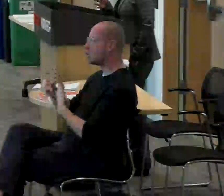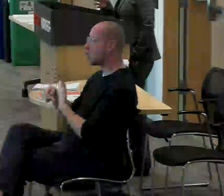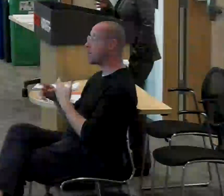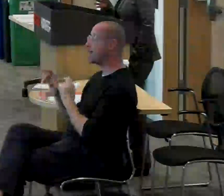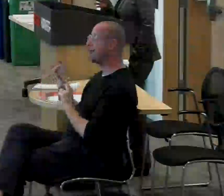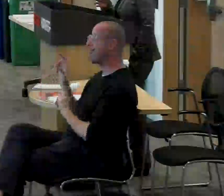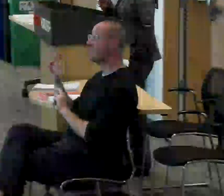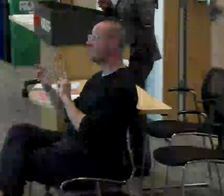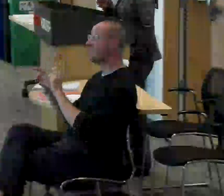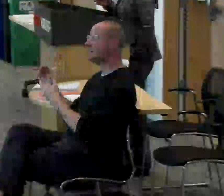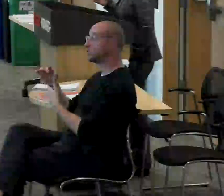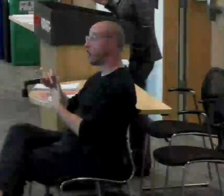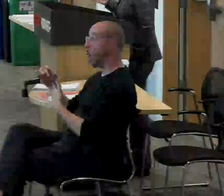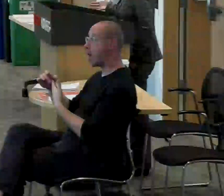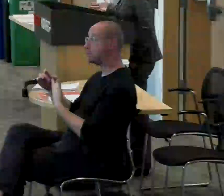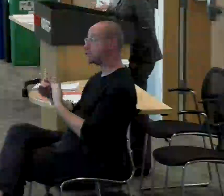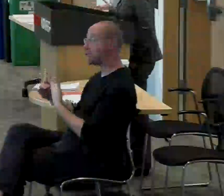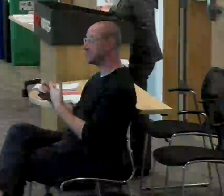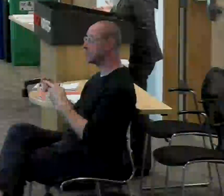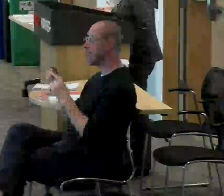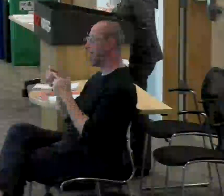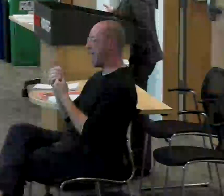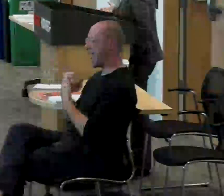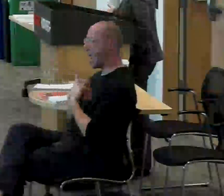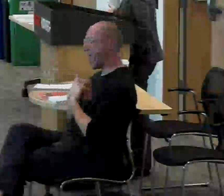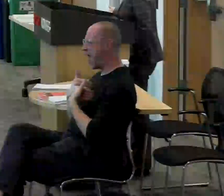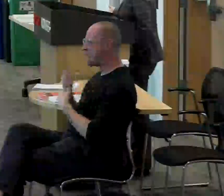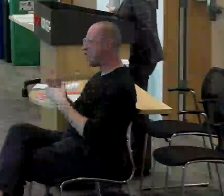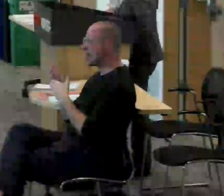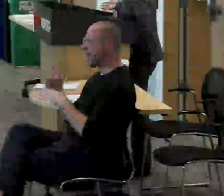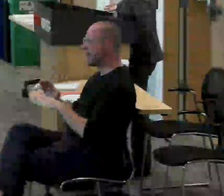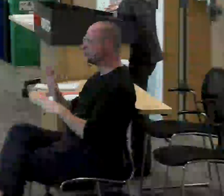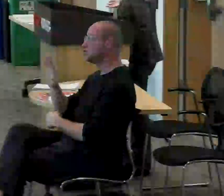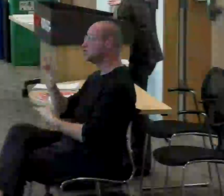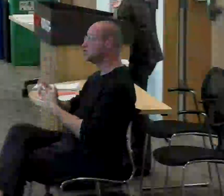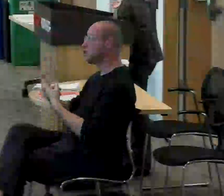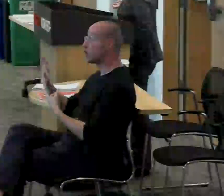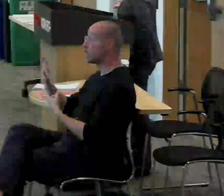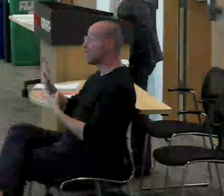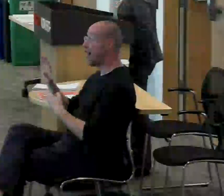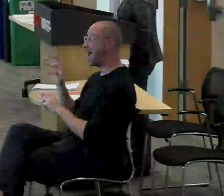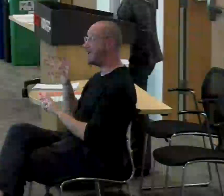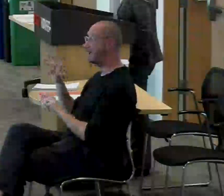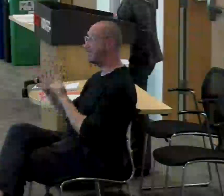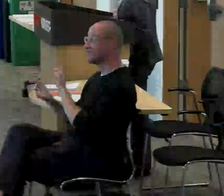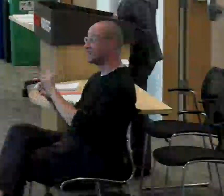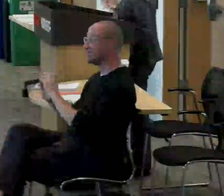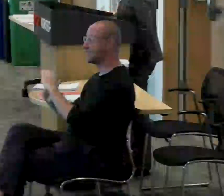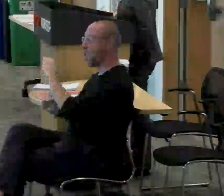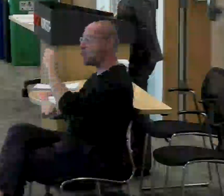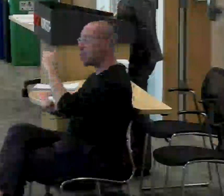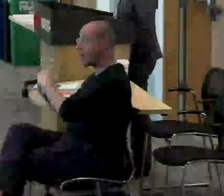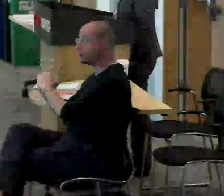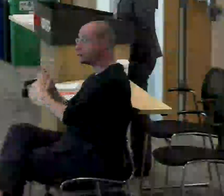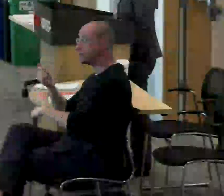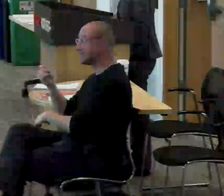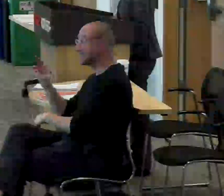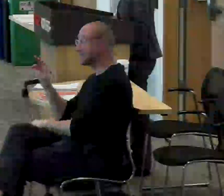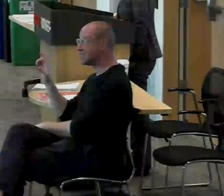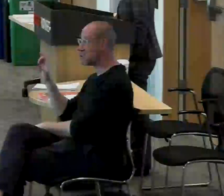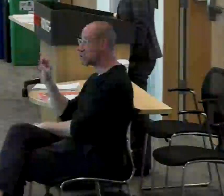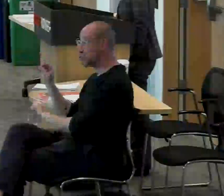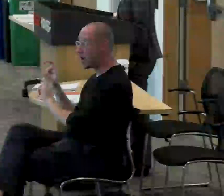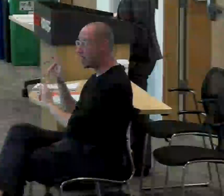a spread from anywhere between 4 or 5, which I think makes sense, up to 16 or 20. How is anyone going to make